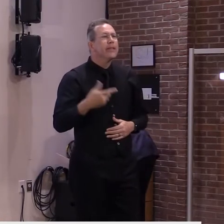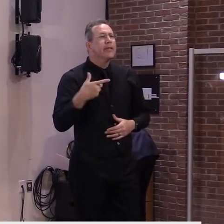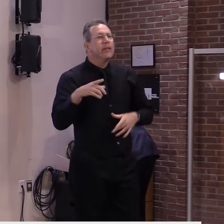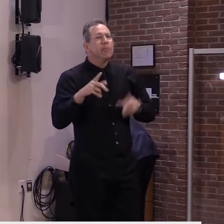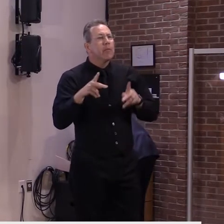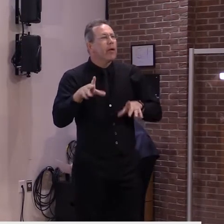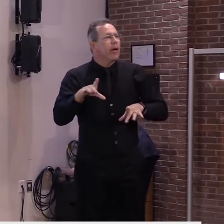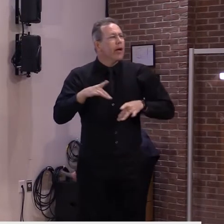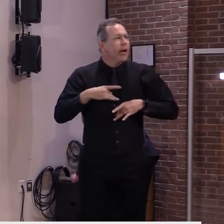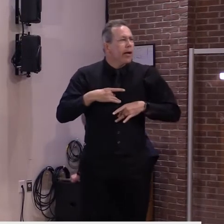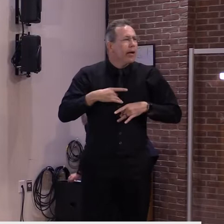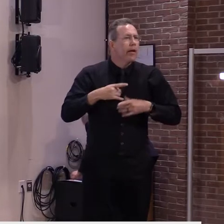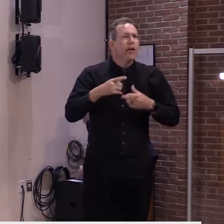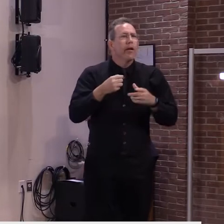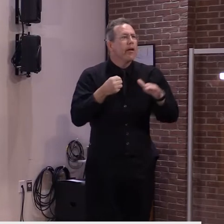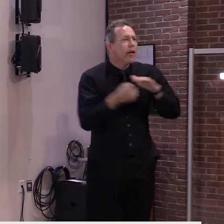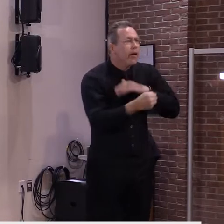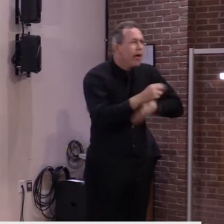reporting